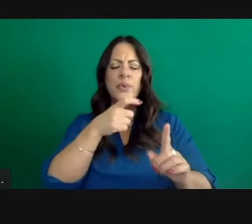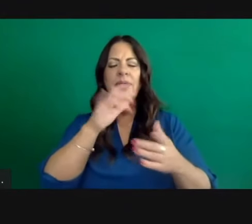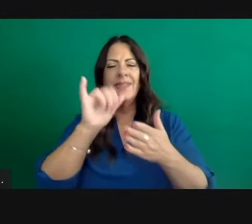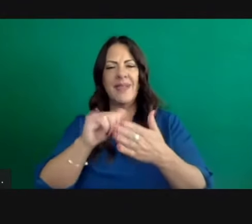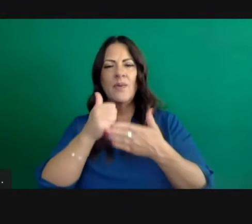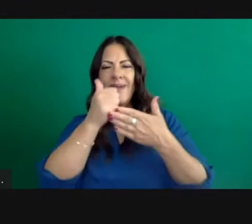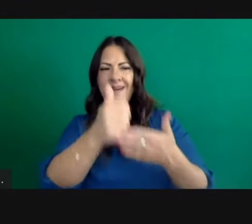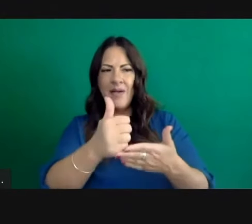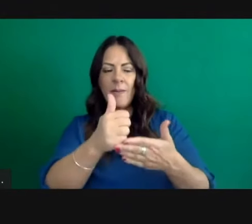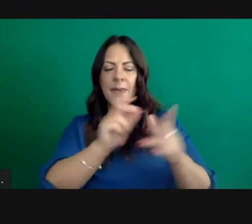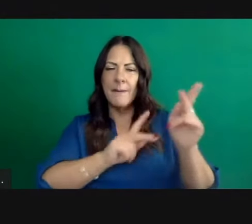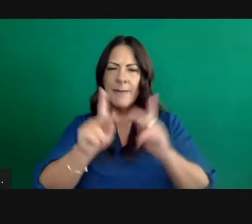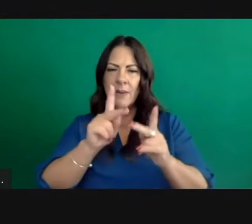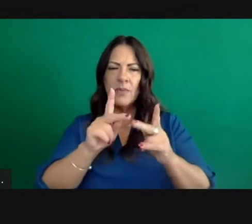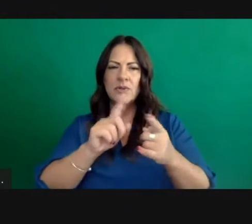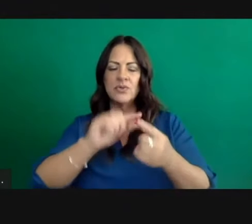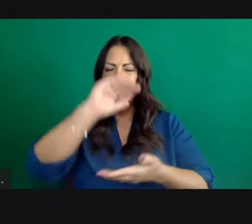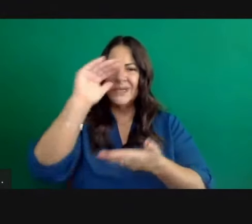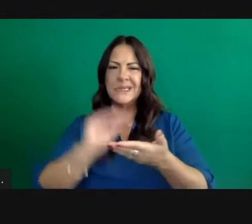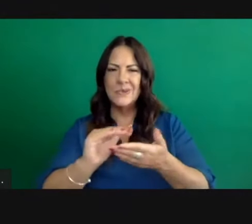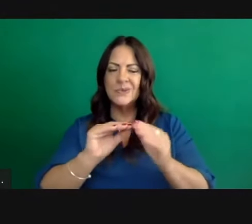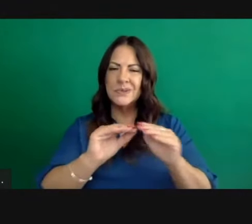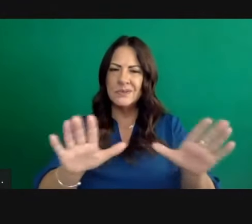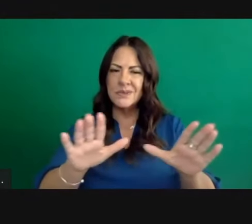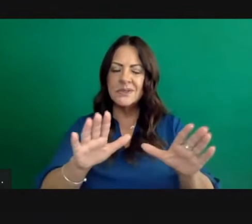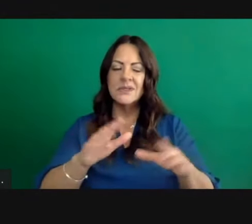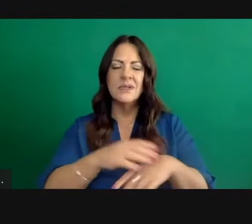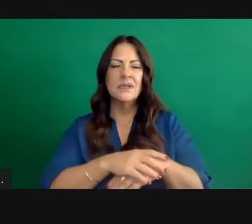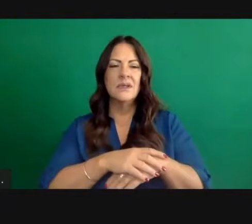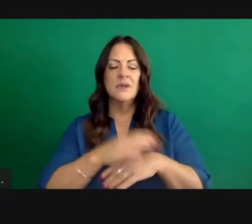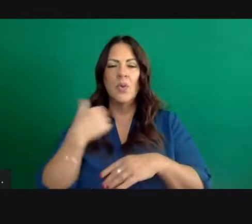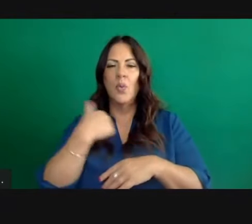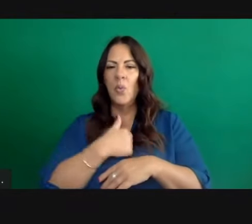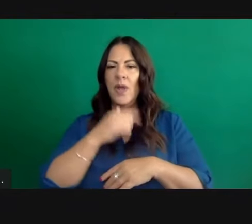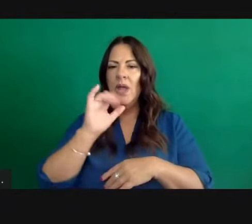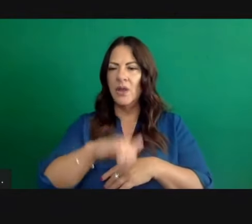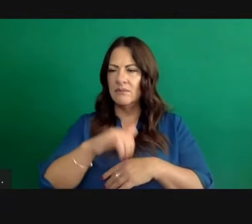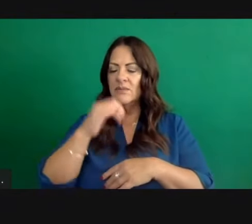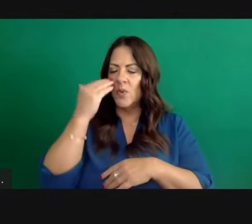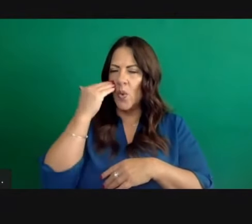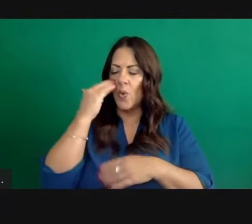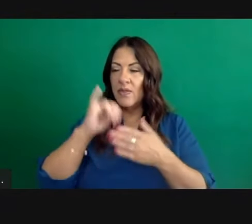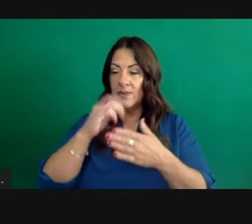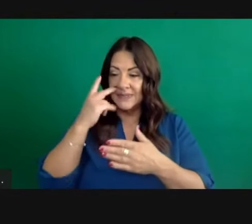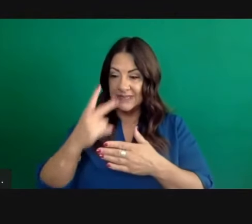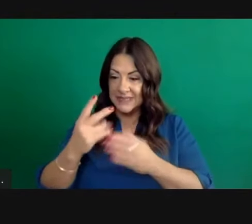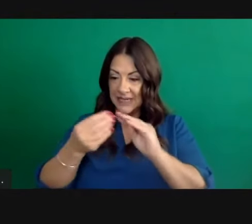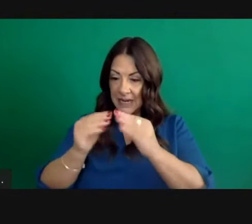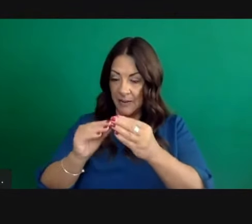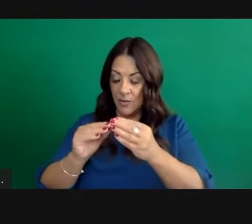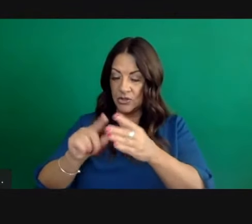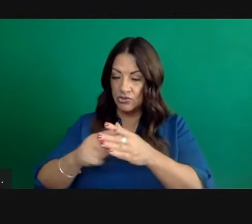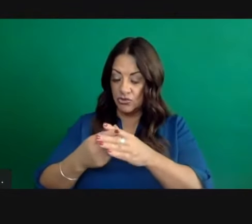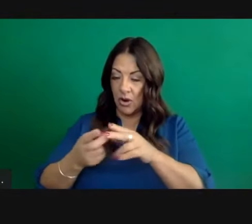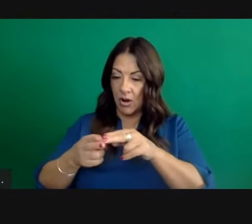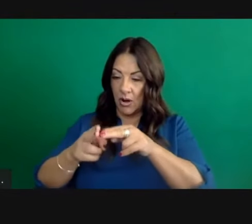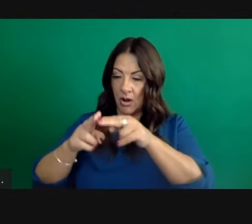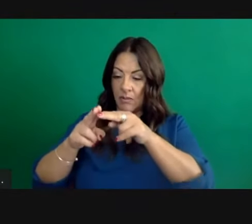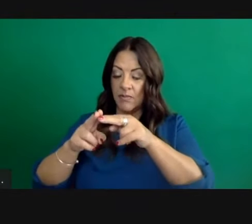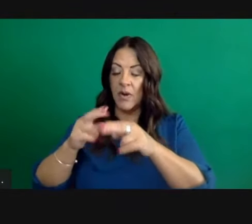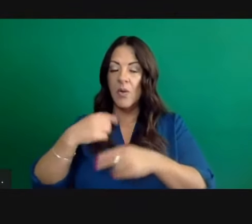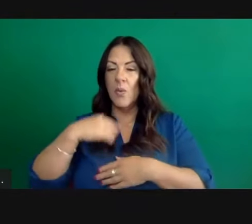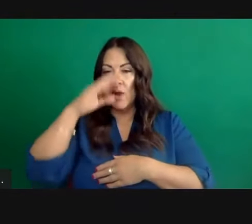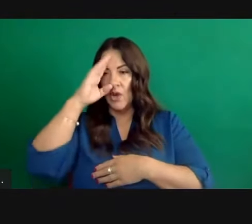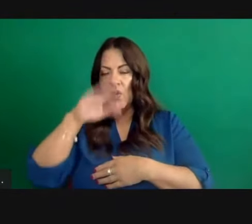reduce transmission. So we know that as we see cases come up, that it's not just about counting